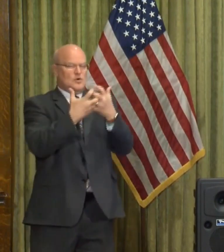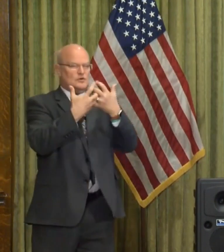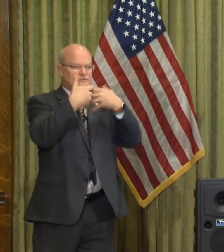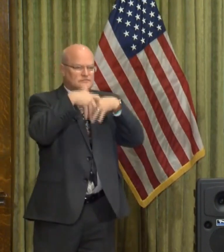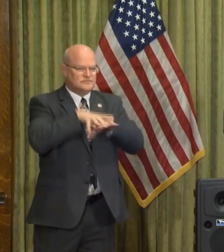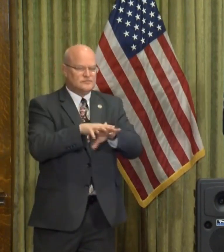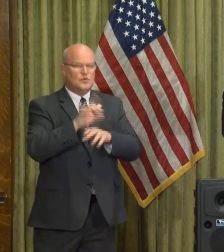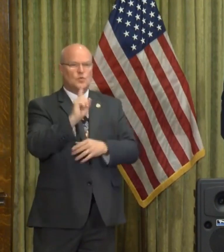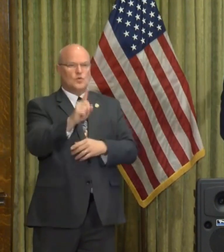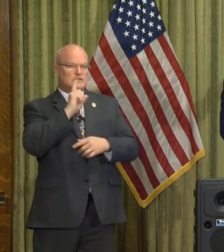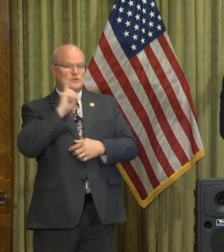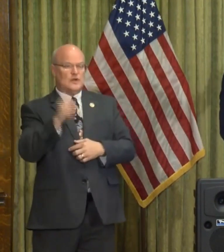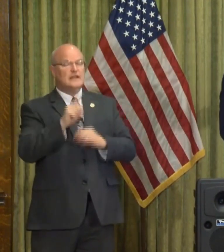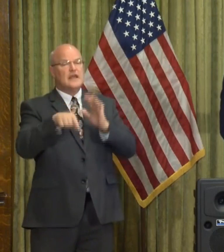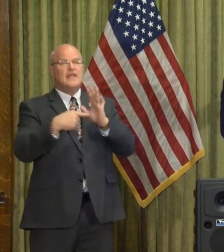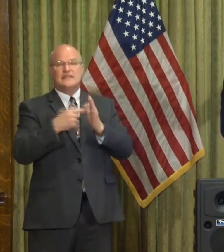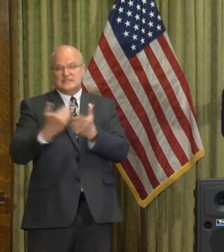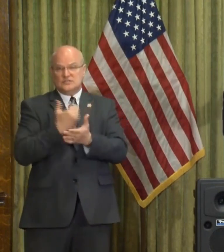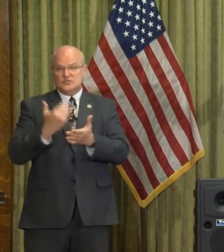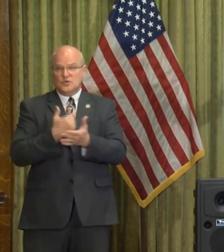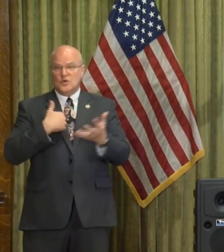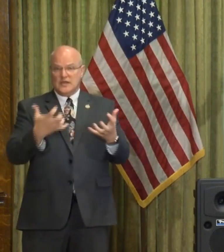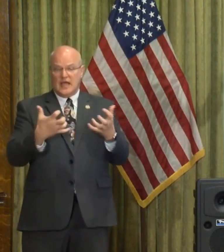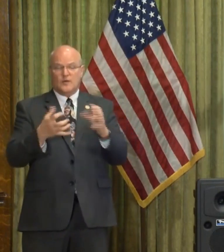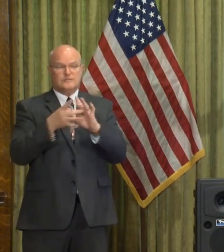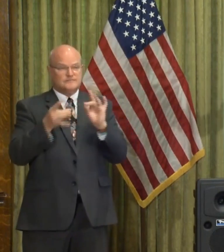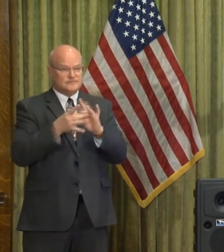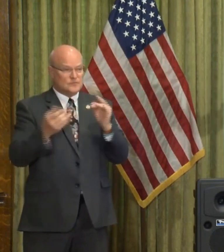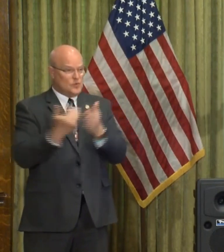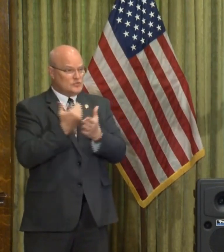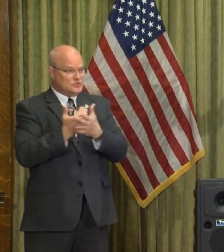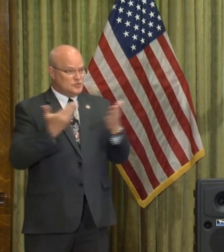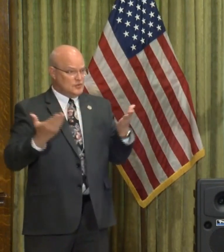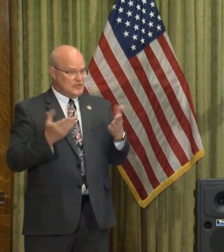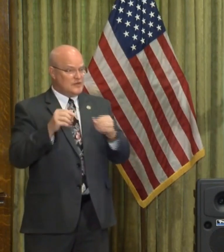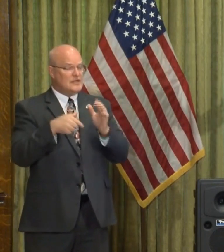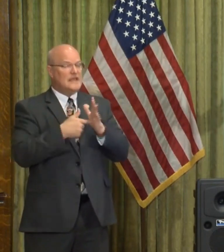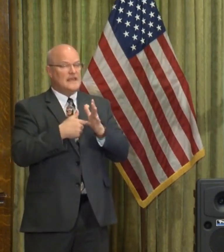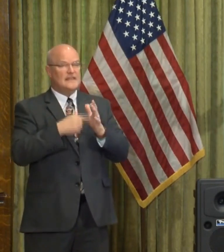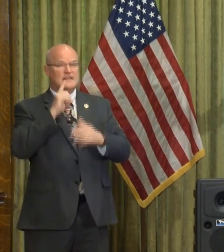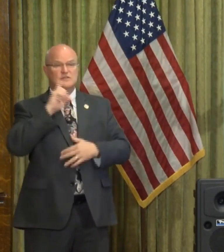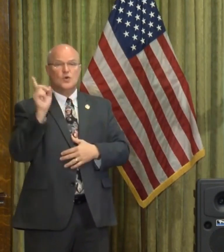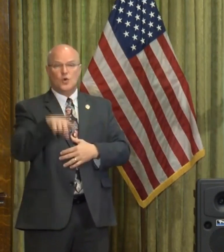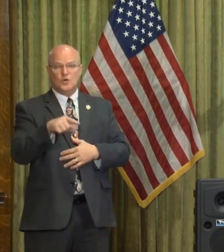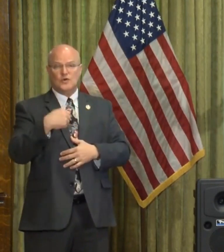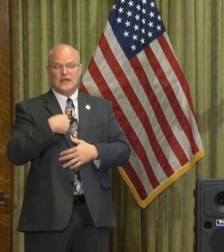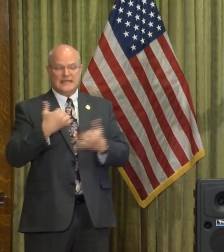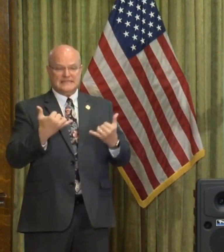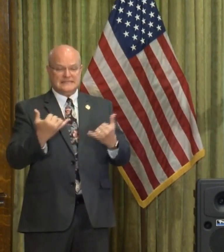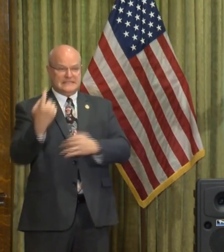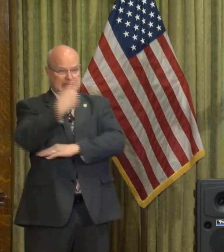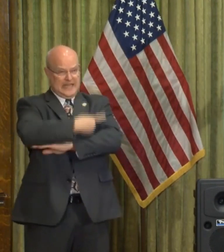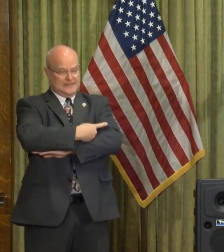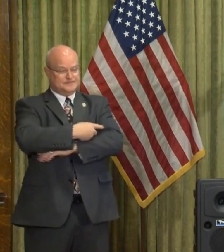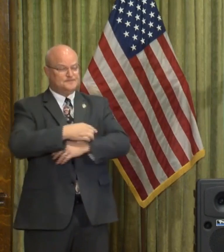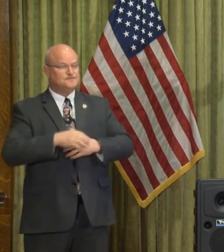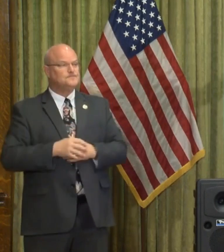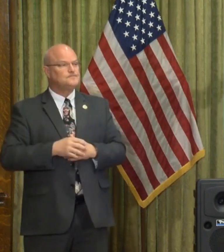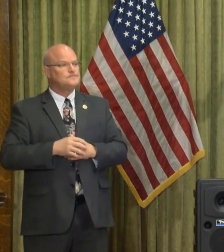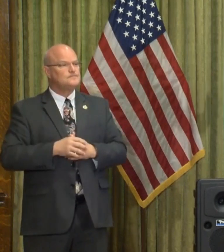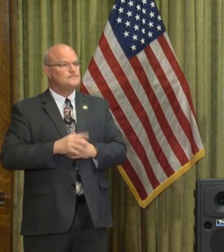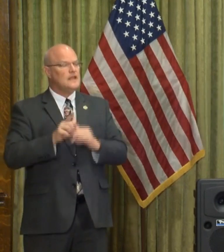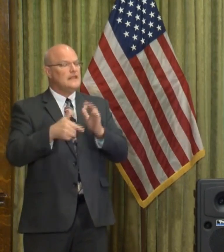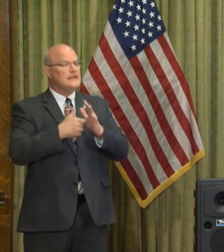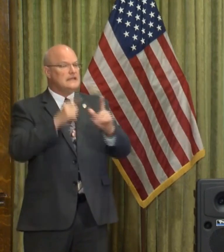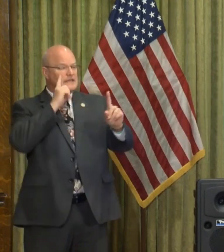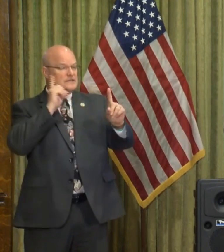merges them into this one directive, but this is new, and I want to go over what's new here in the executive order that I issued today.